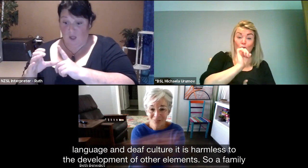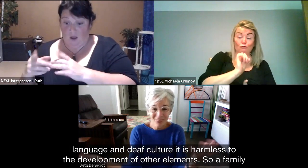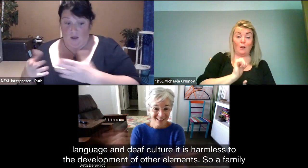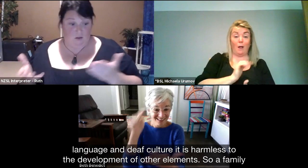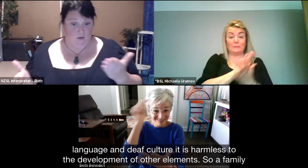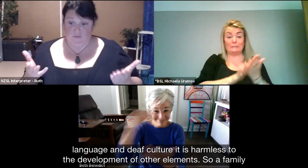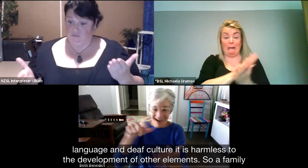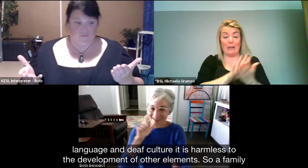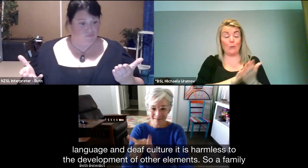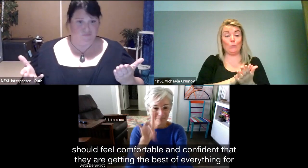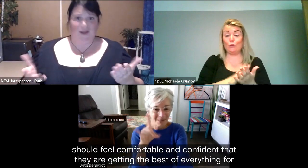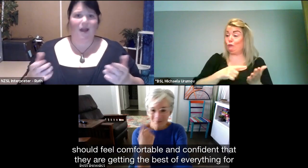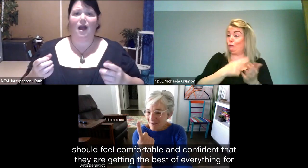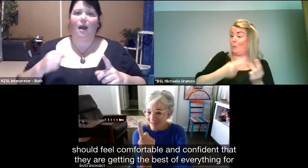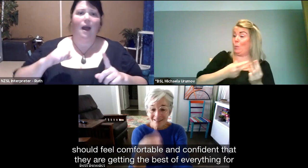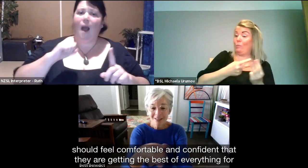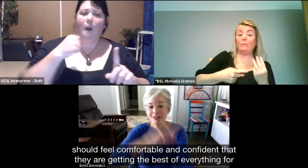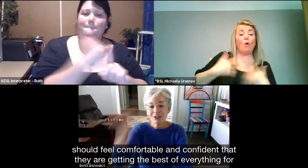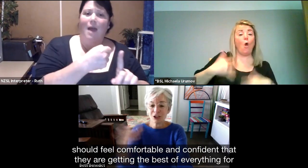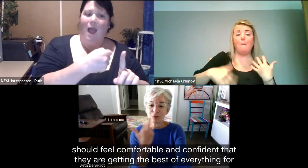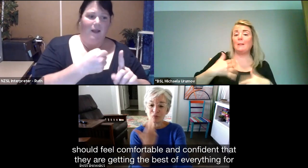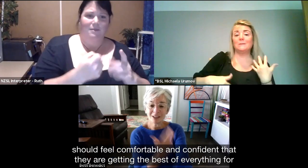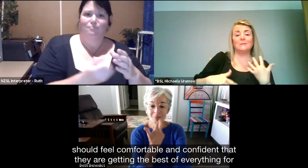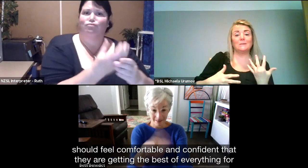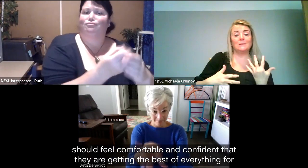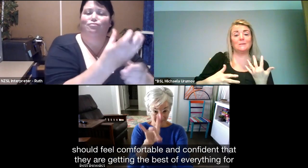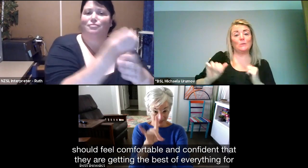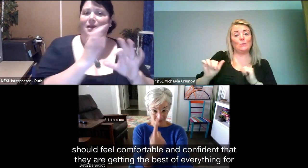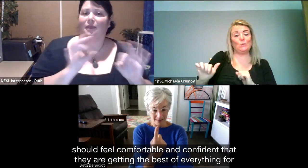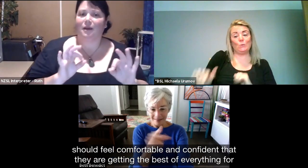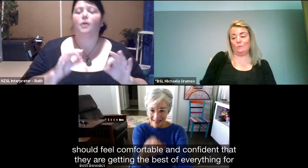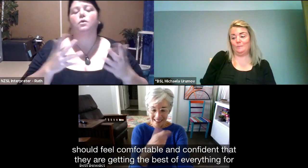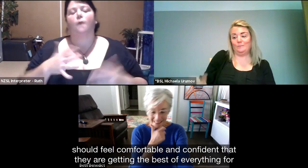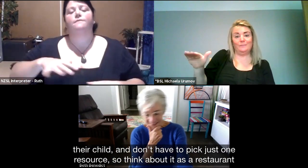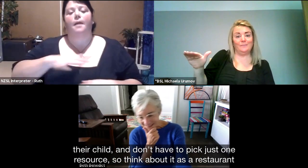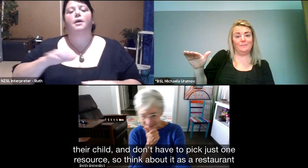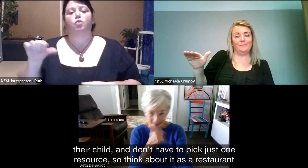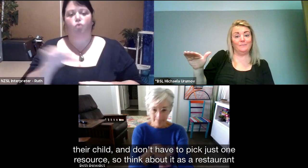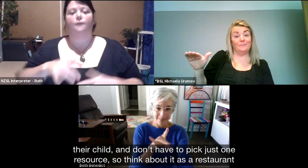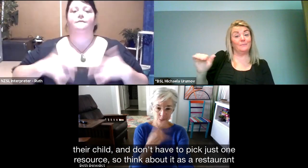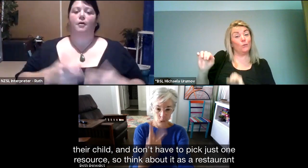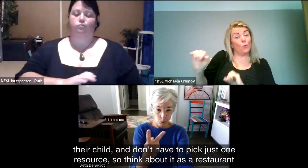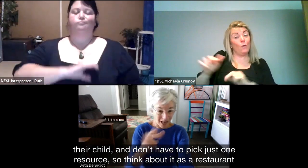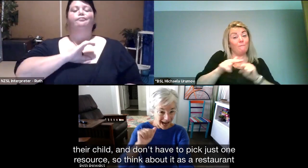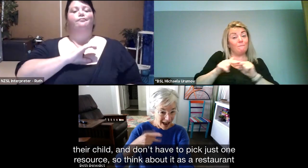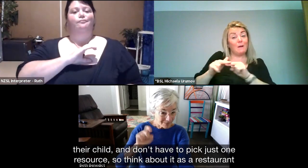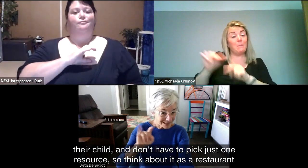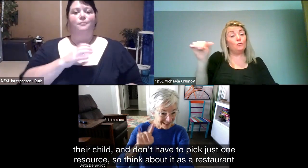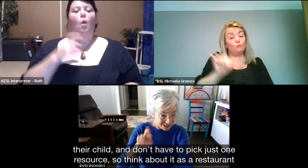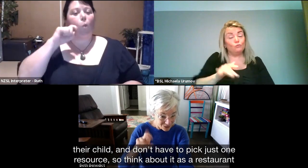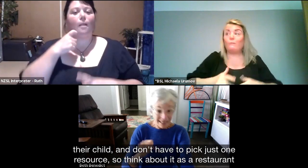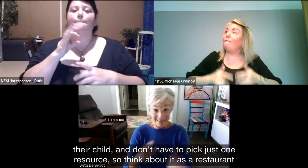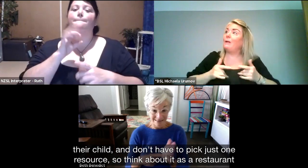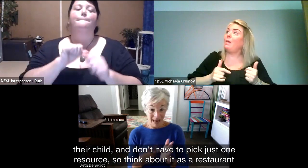elements. So a family should feel comfortable and confident that they are getting the best of everything for their child. And don't have to pick